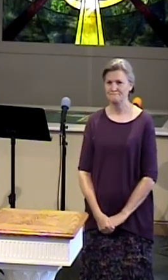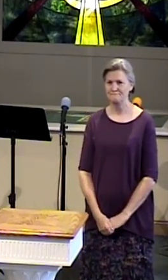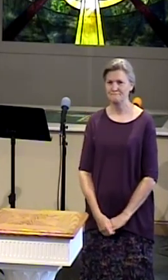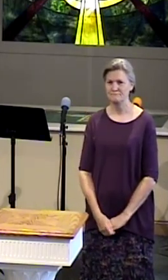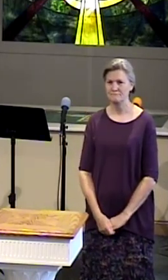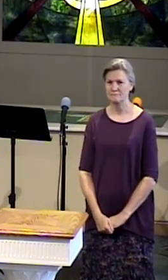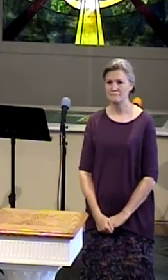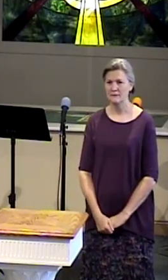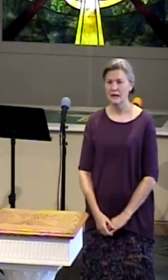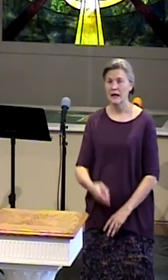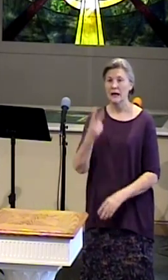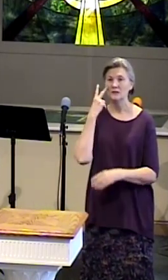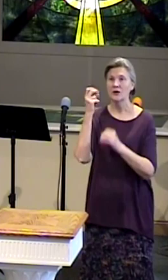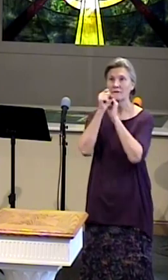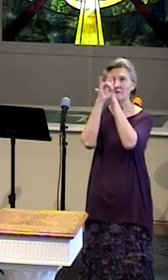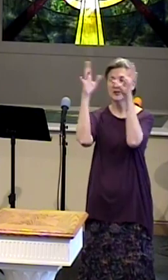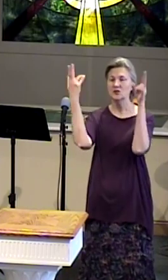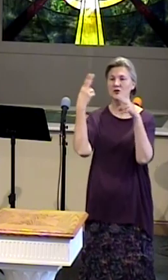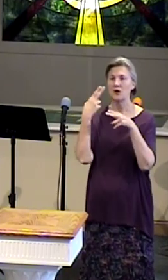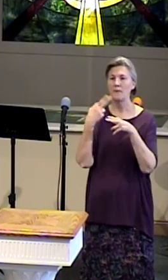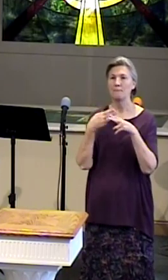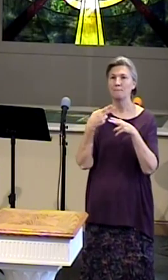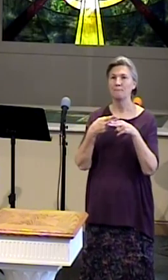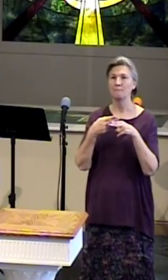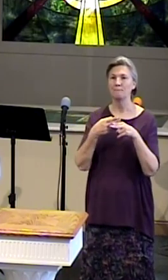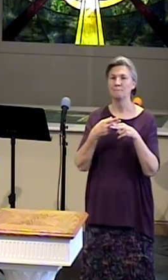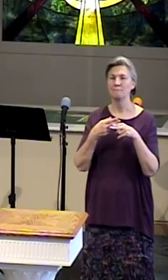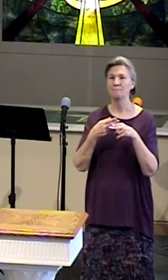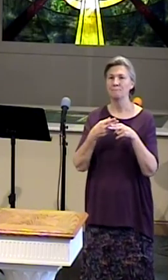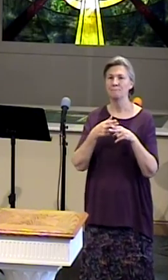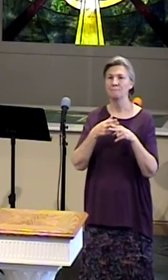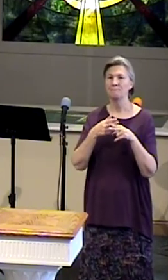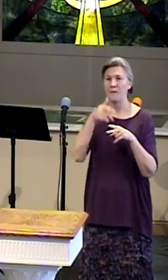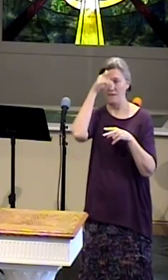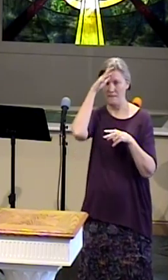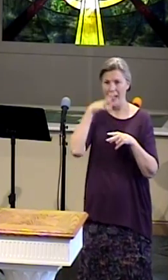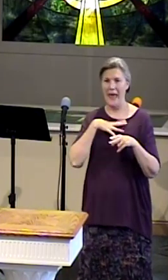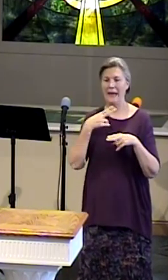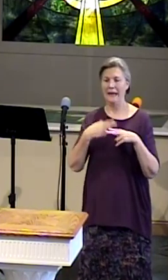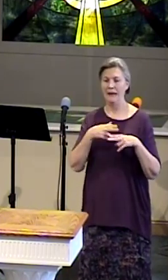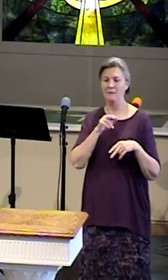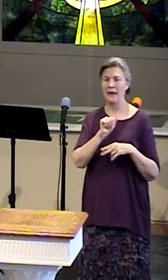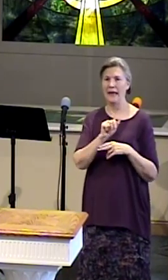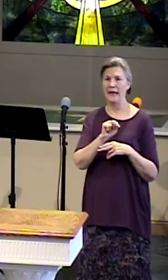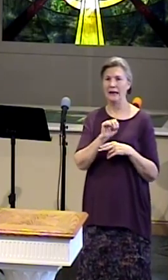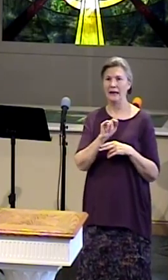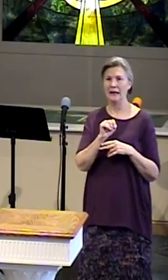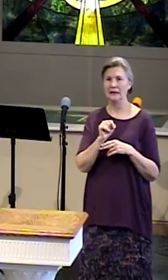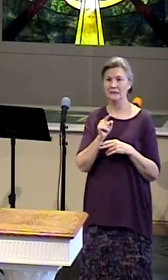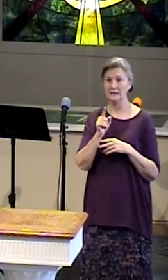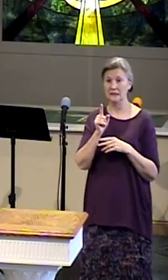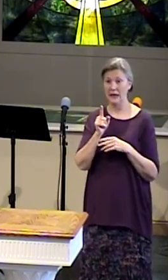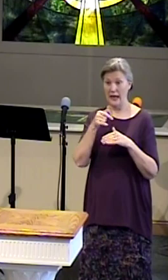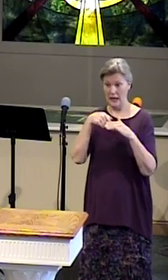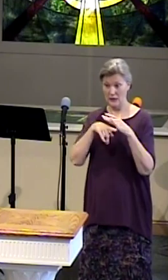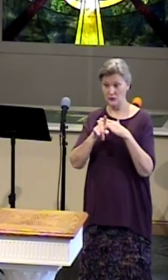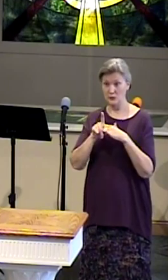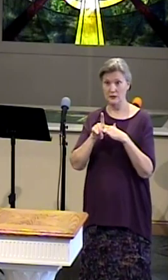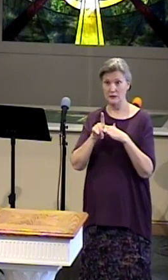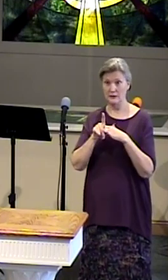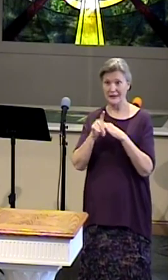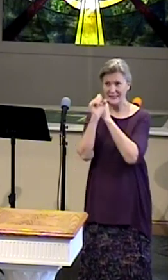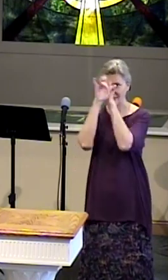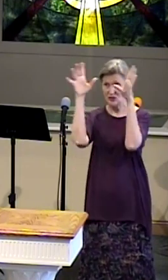He saw in a vision a man named Ananias coming in and putting his hand on him.